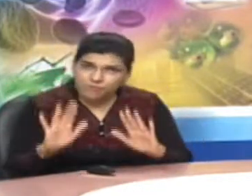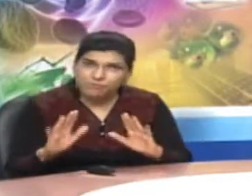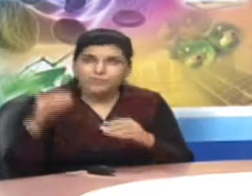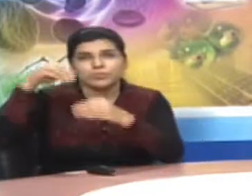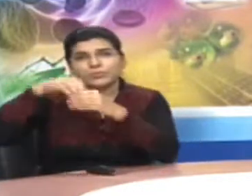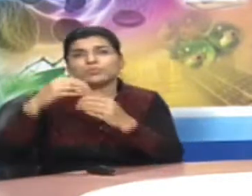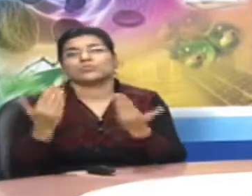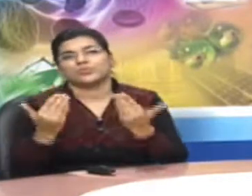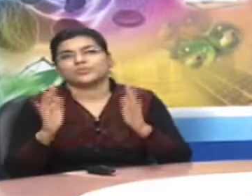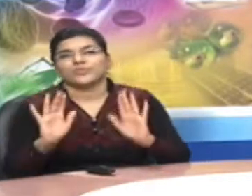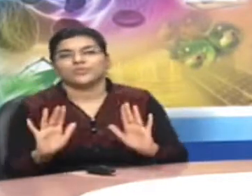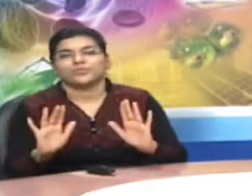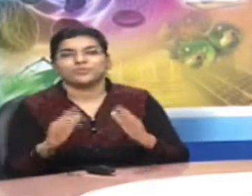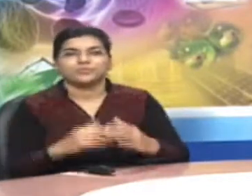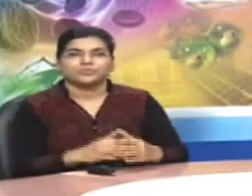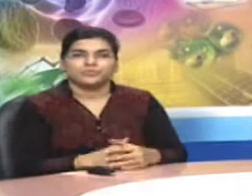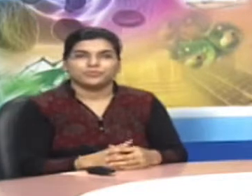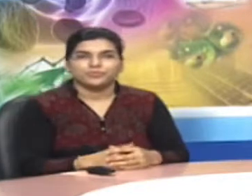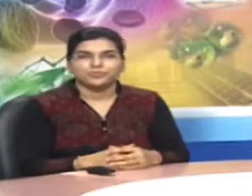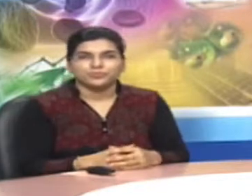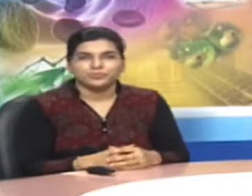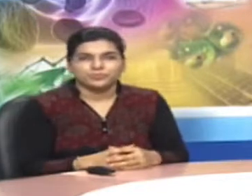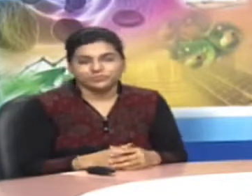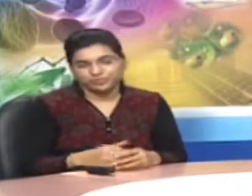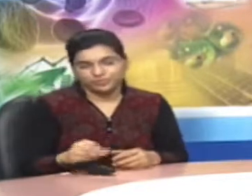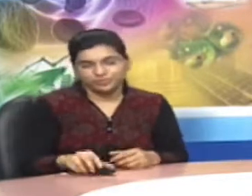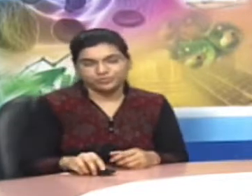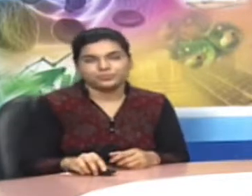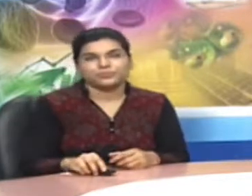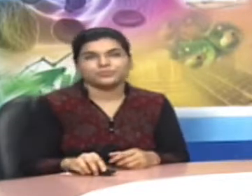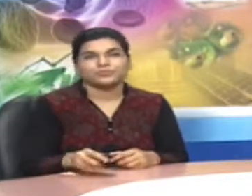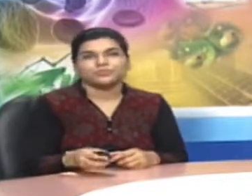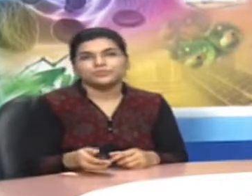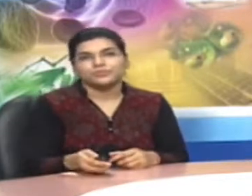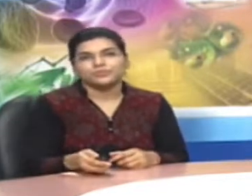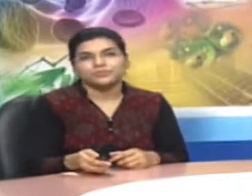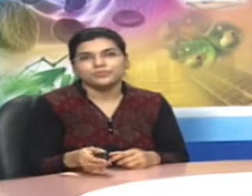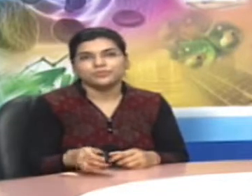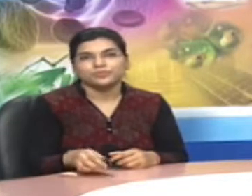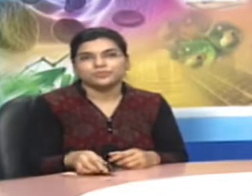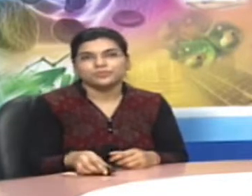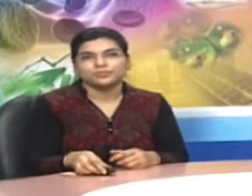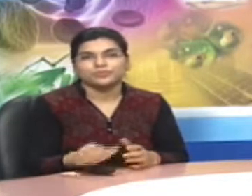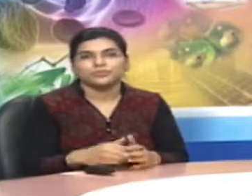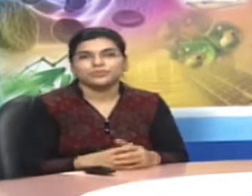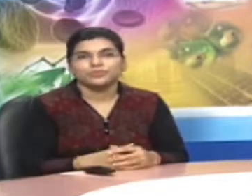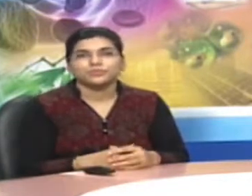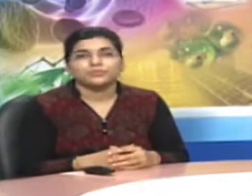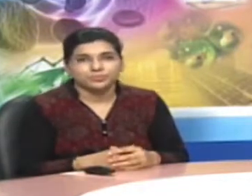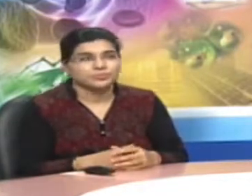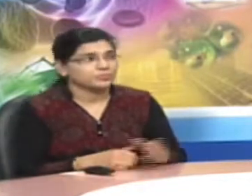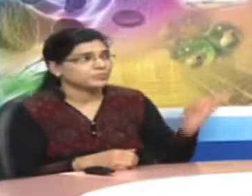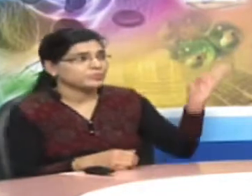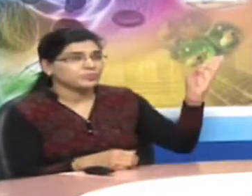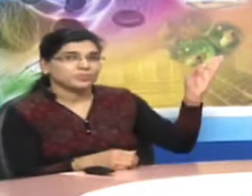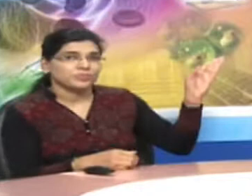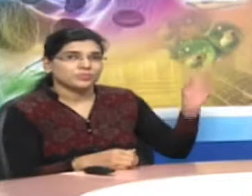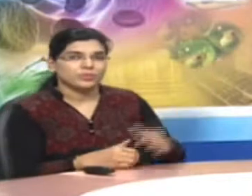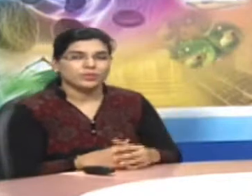By going to your documents, you can always open it. how do